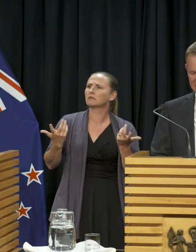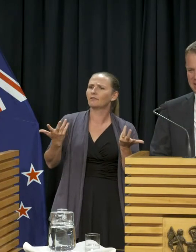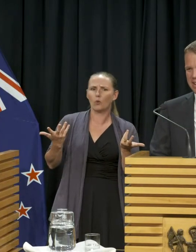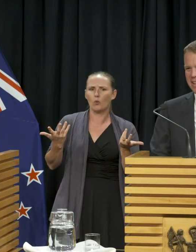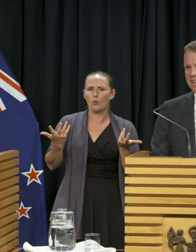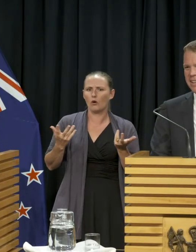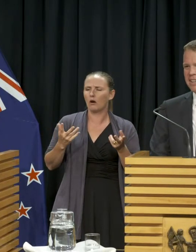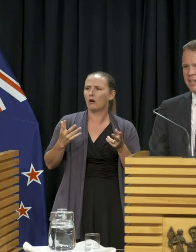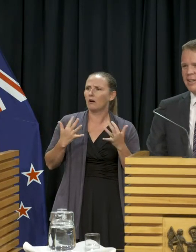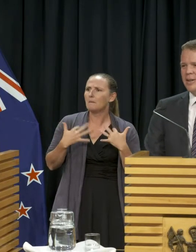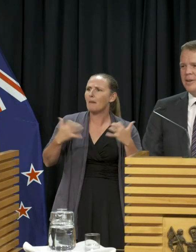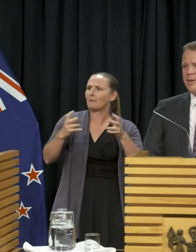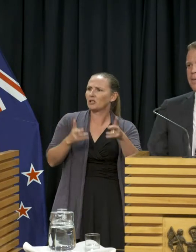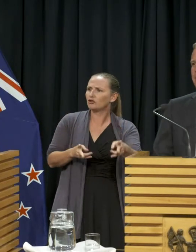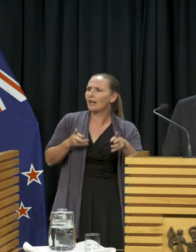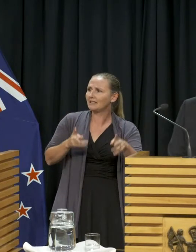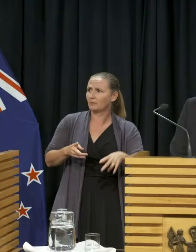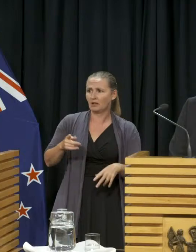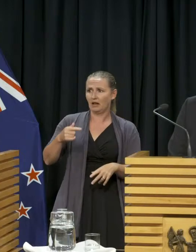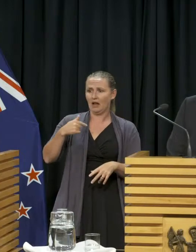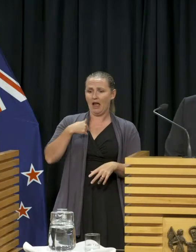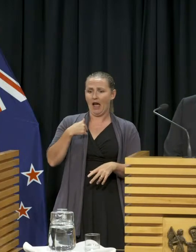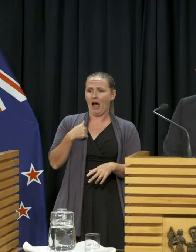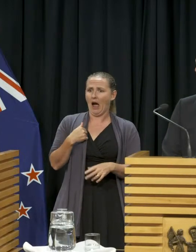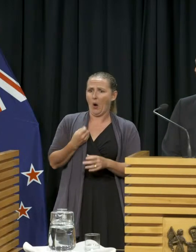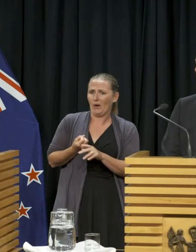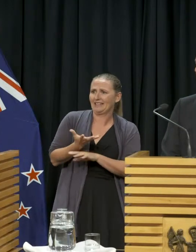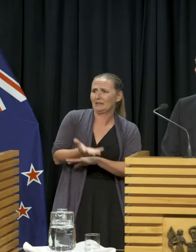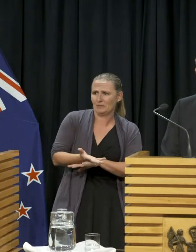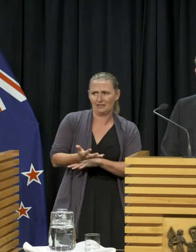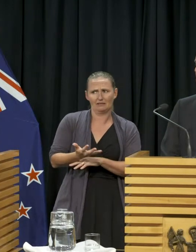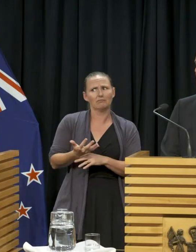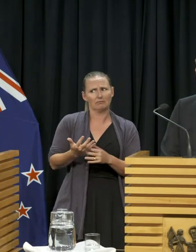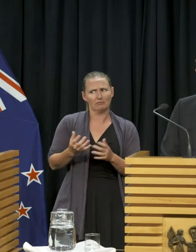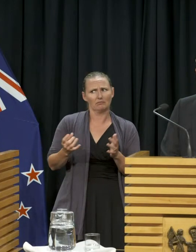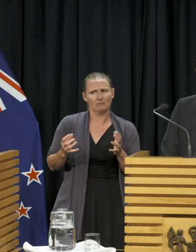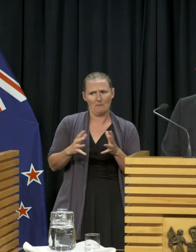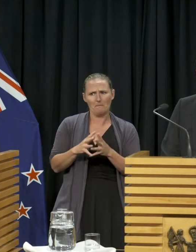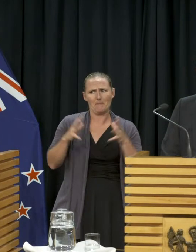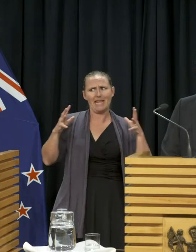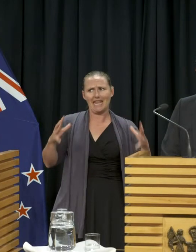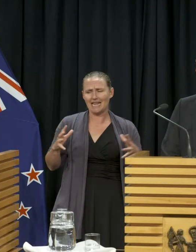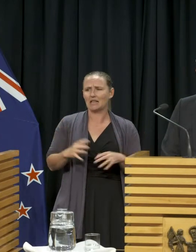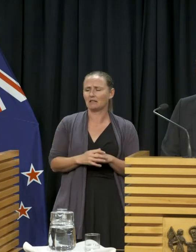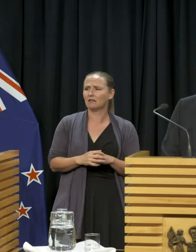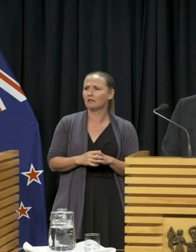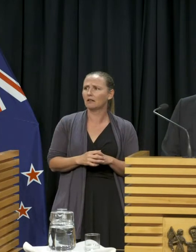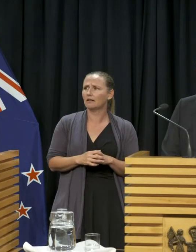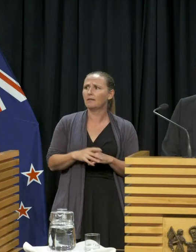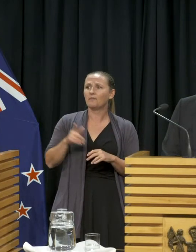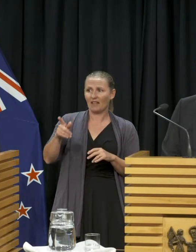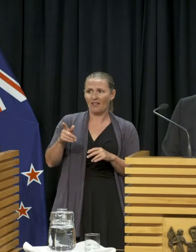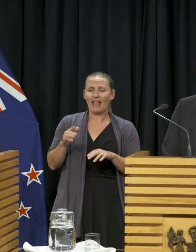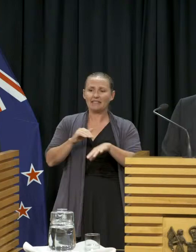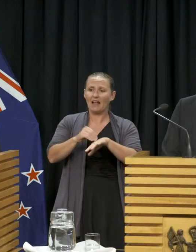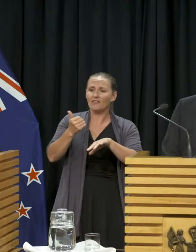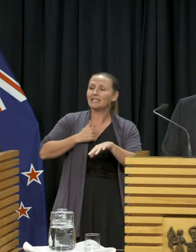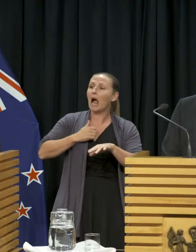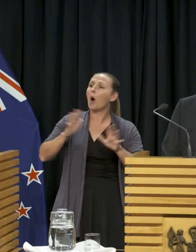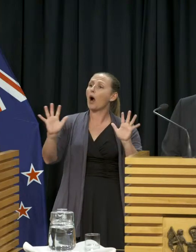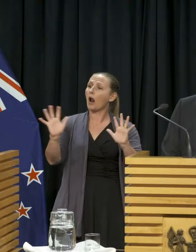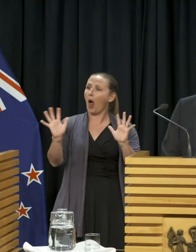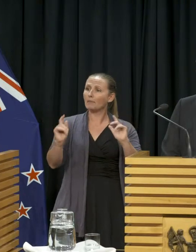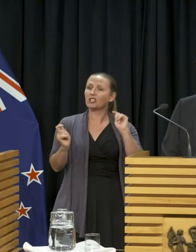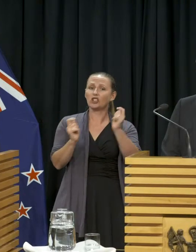across transport is significant. It is one of the most significant contributing factors to our climate profile. So